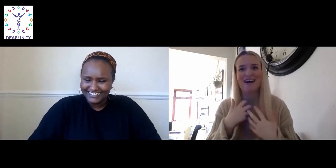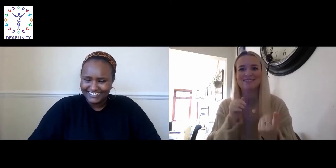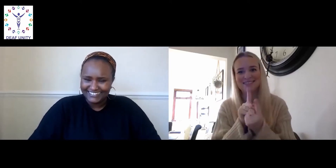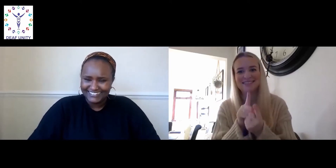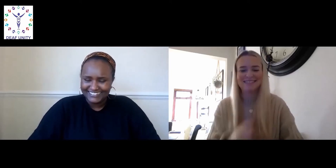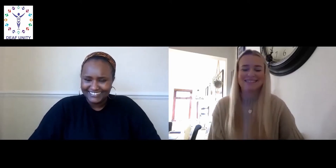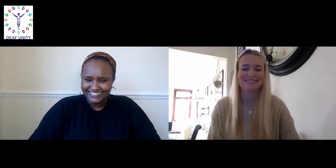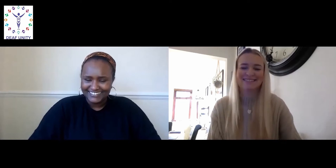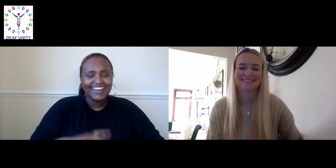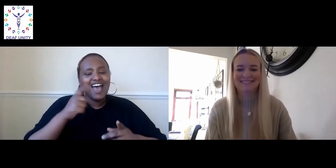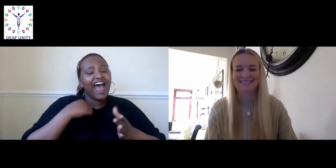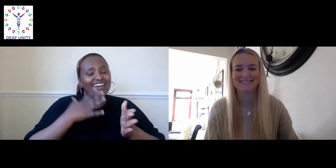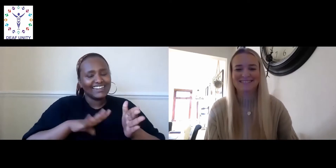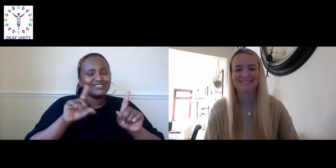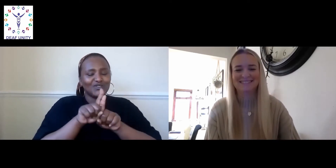really excited.